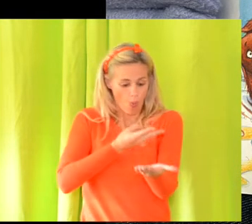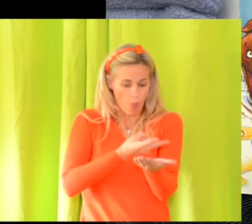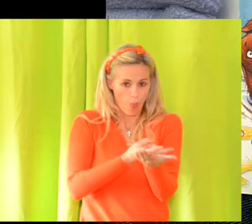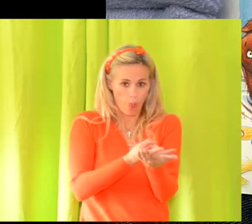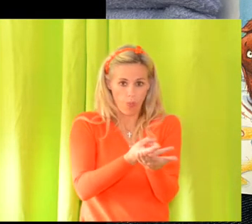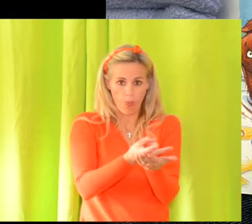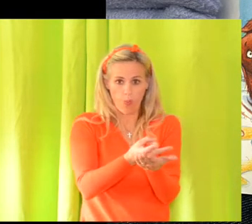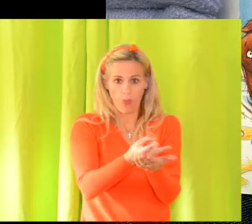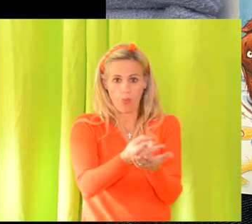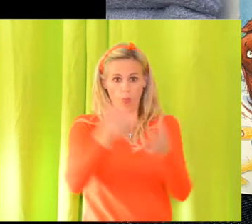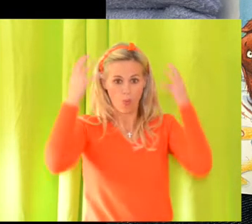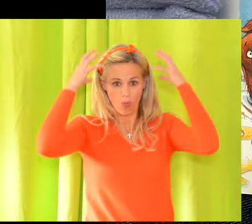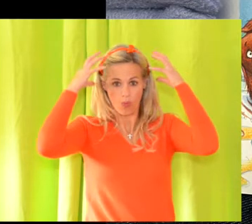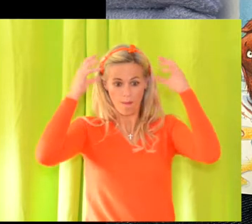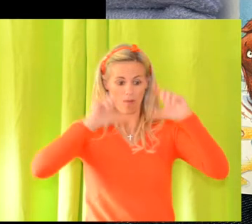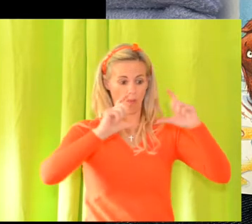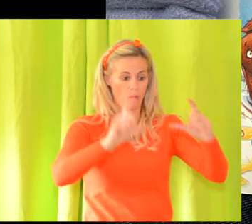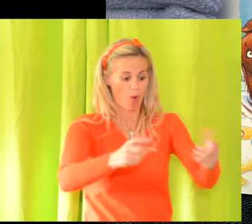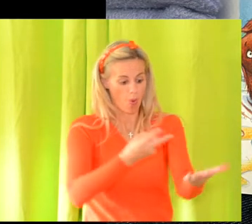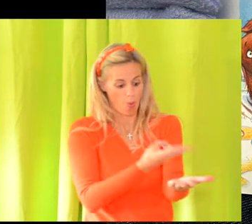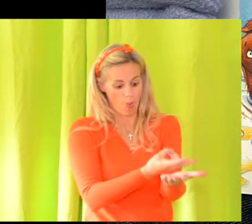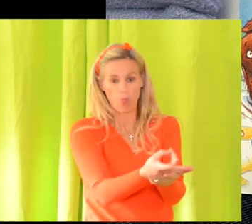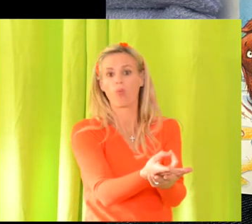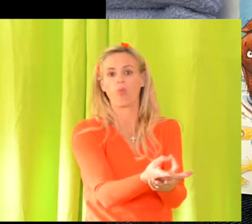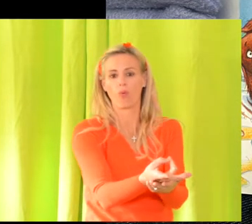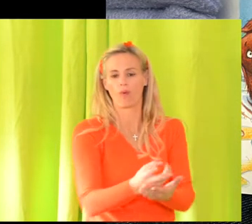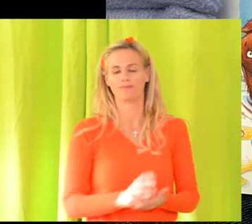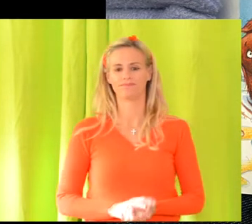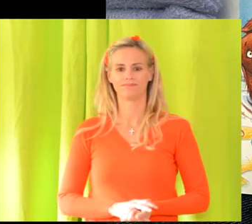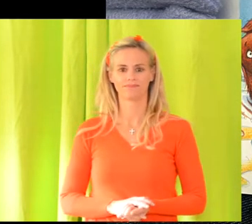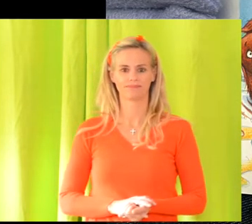Dogs go sliding in shampoo.